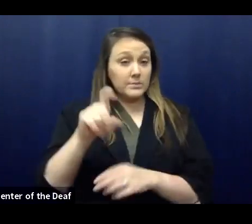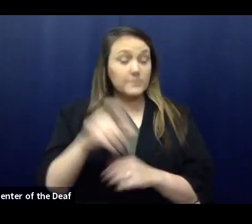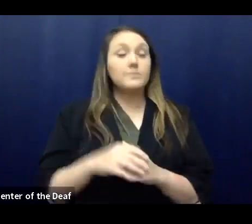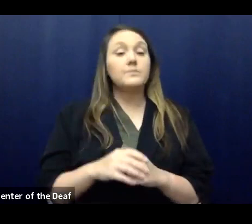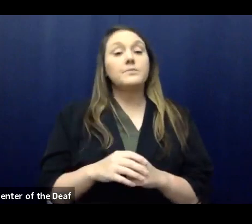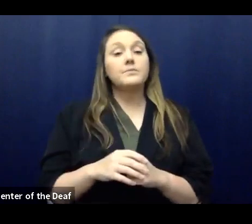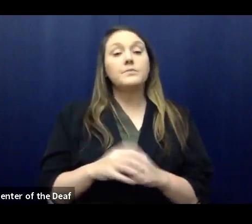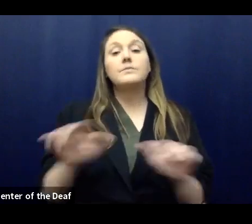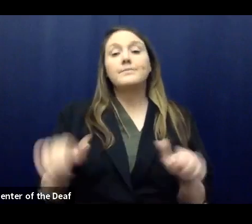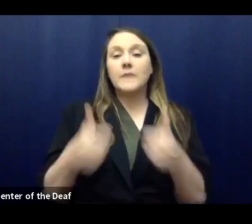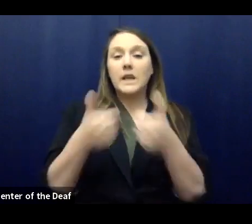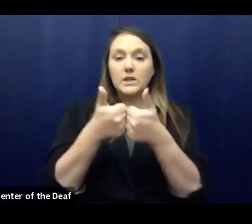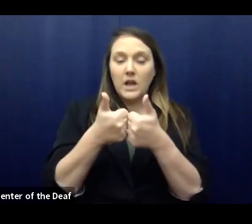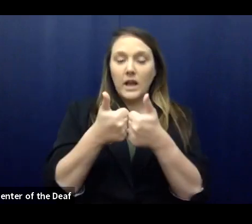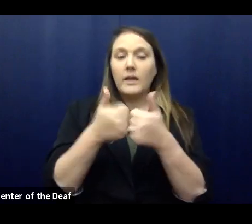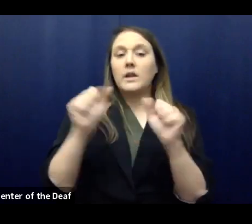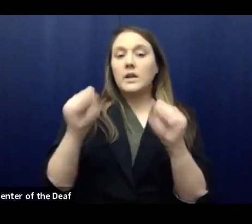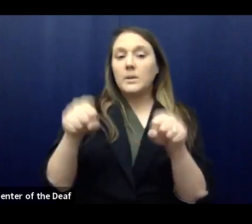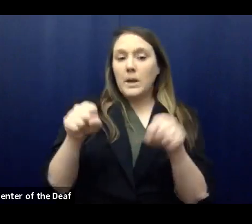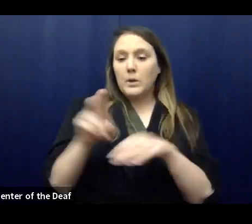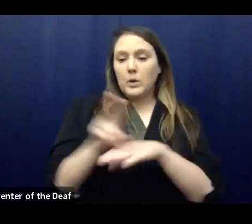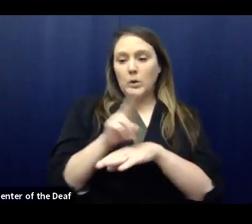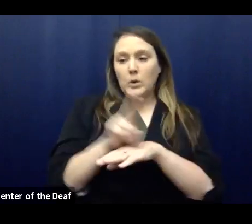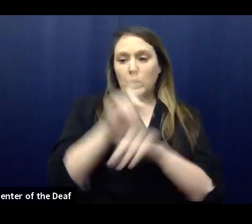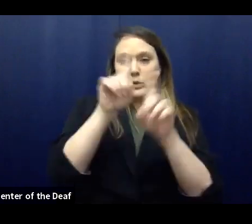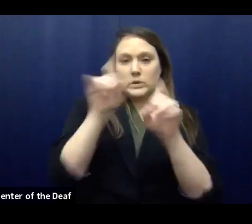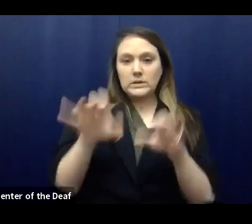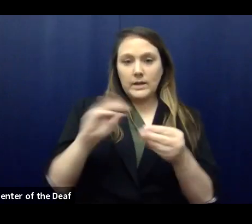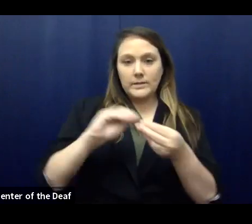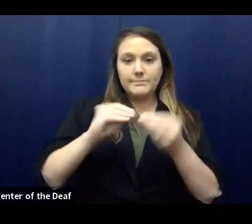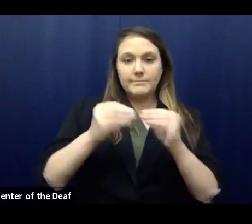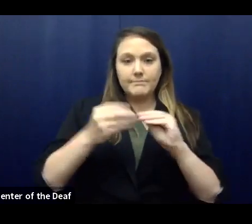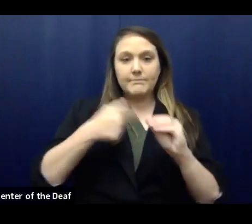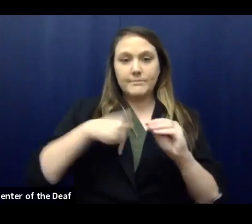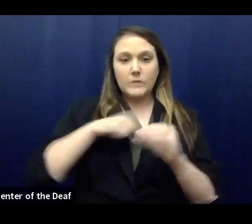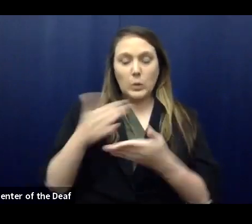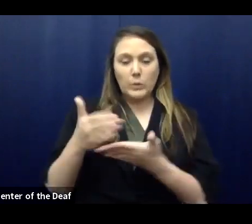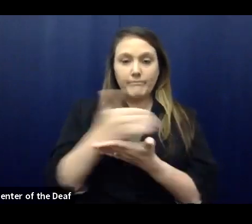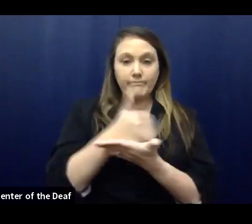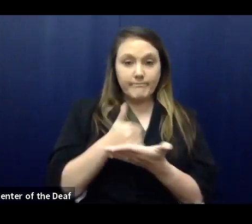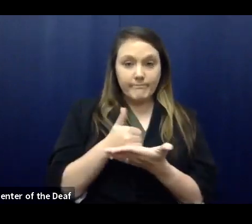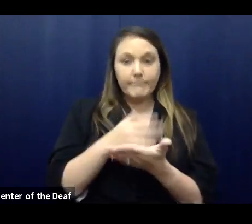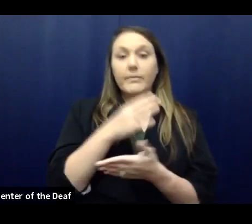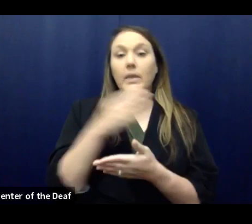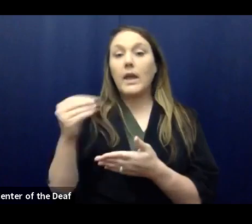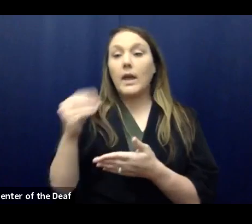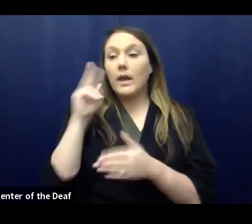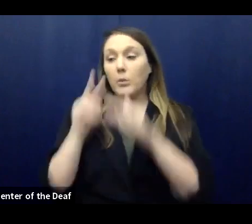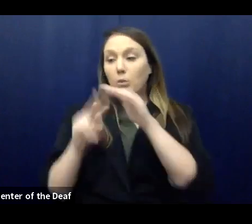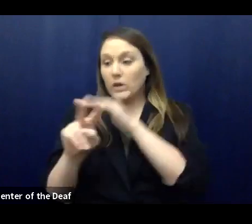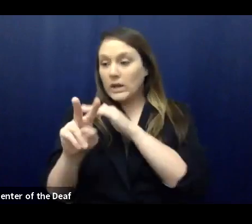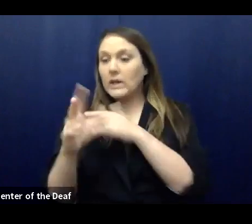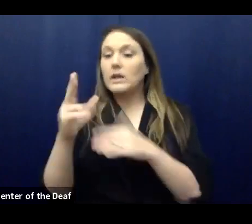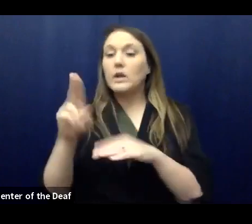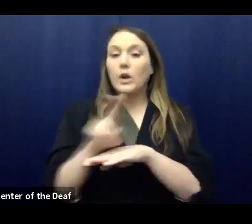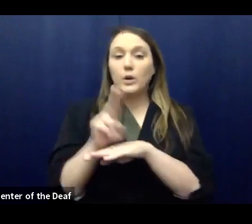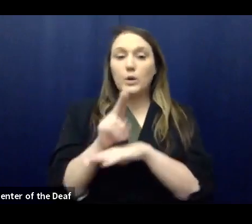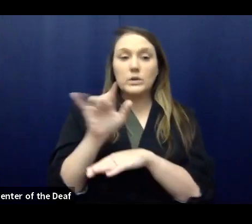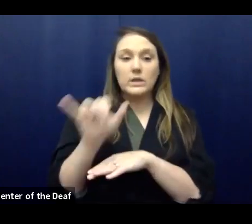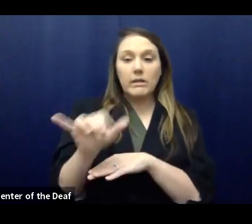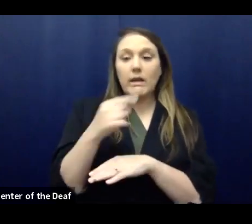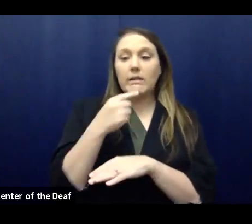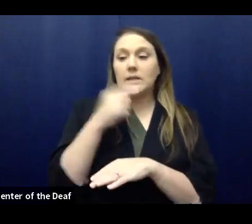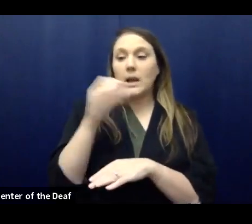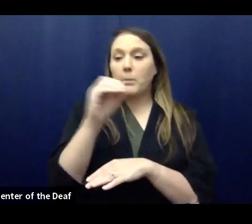a challenge in being able to use the testing numbers that we are able to get and predict it and using it to say the percentage